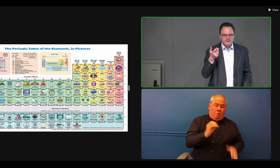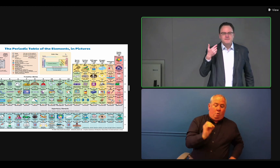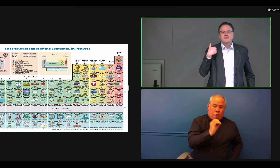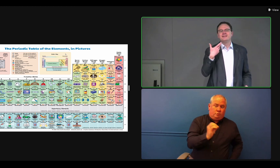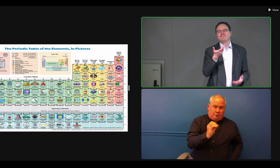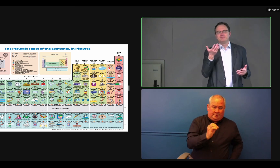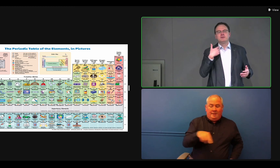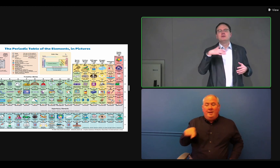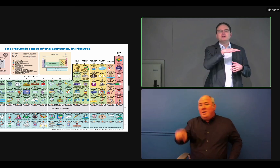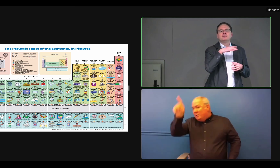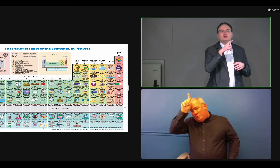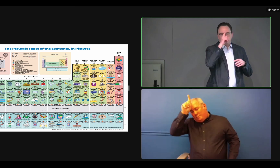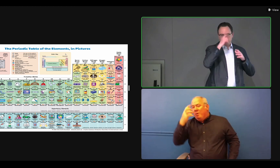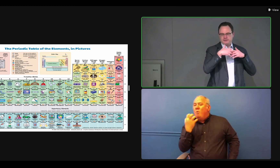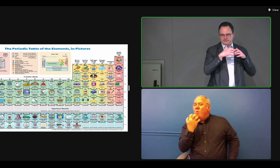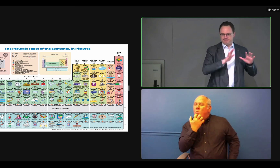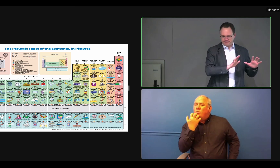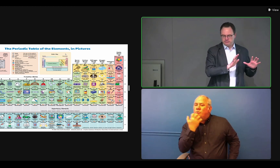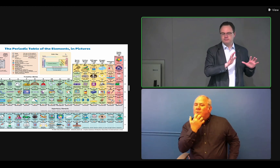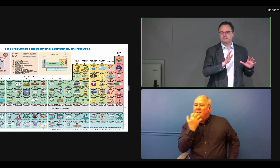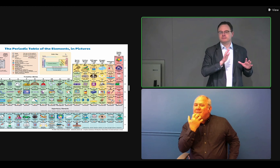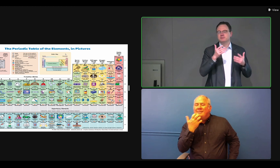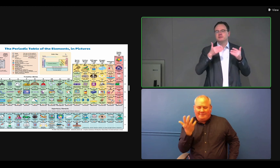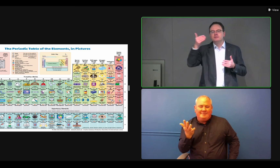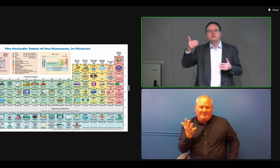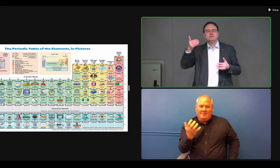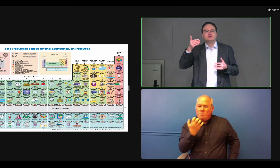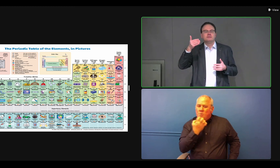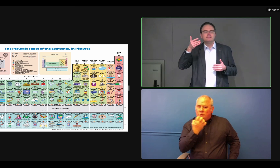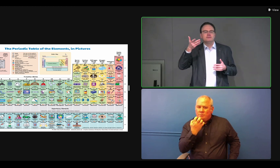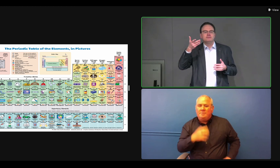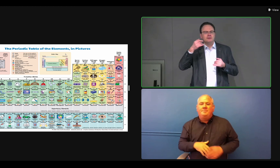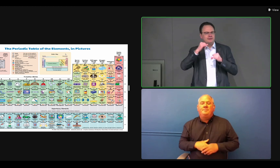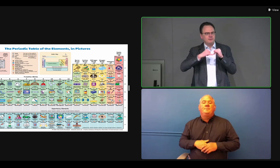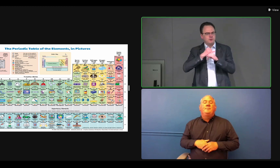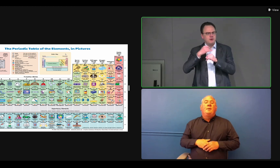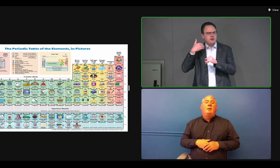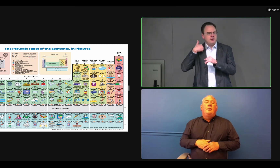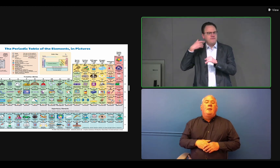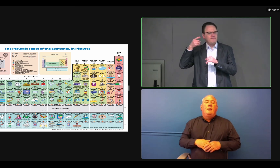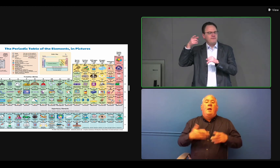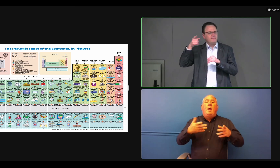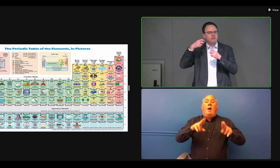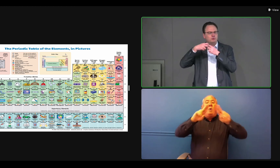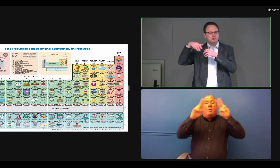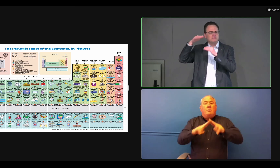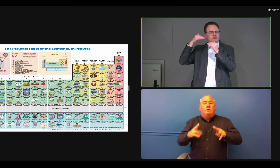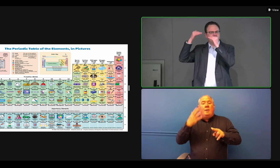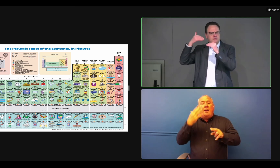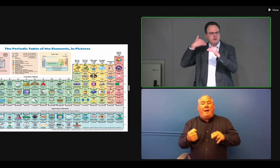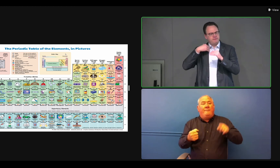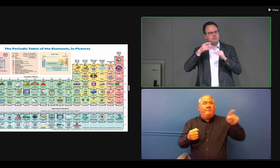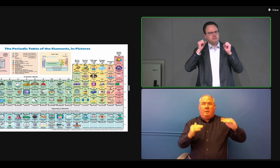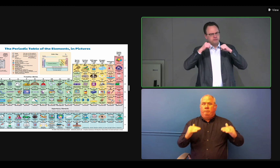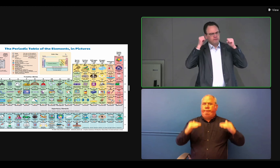Oxygen is one in particular that looks very different on the mouth between English and German. We, of course, have done this work for a